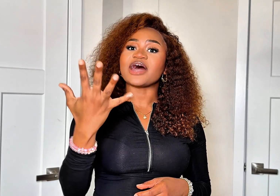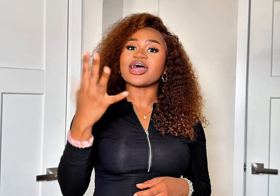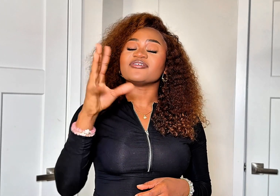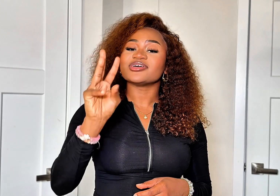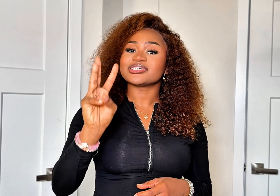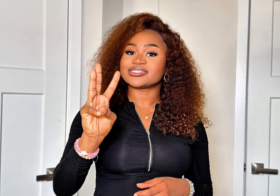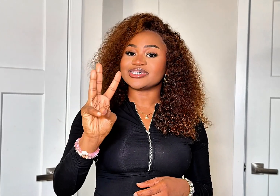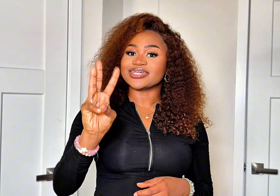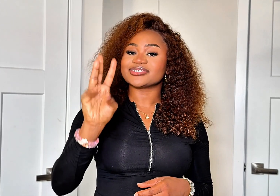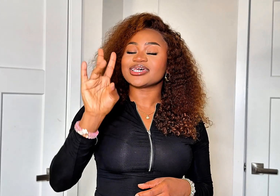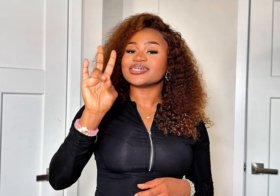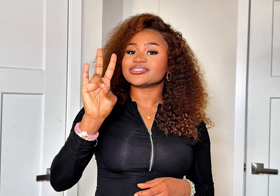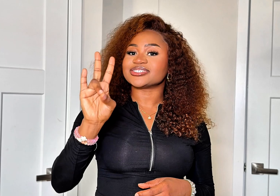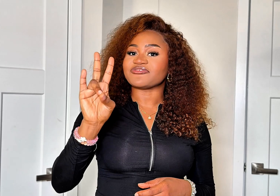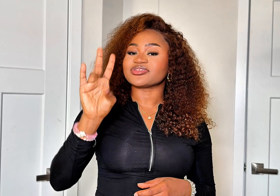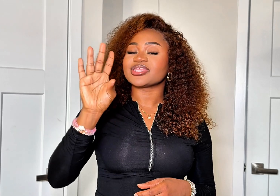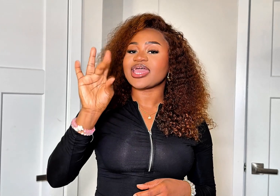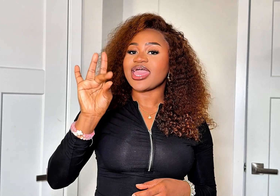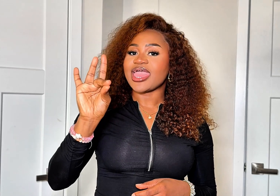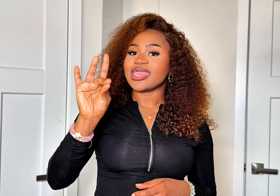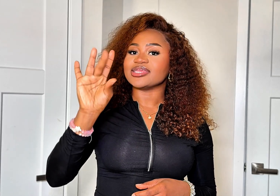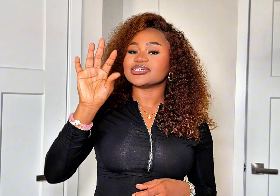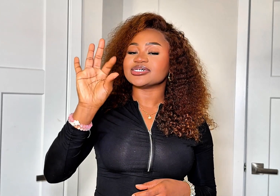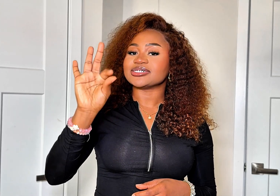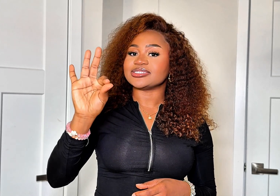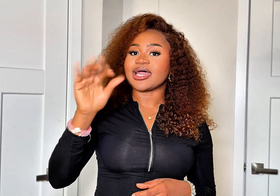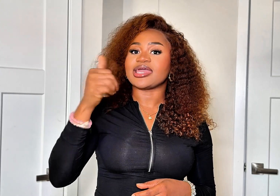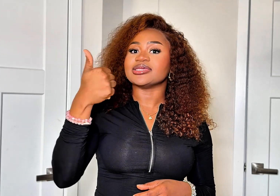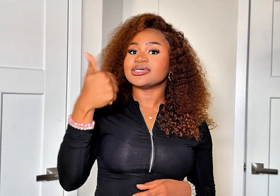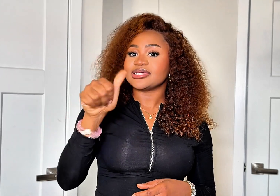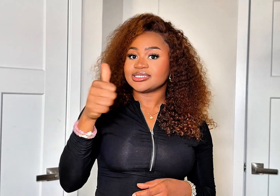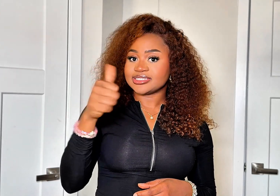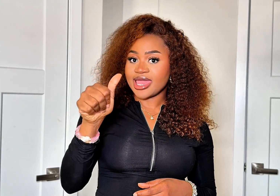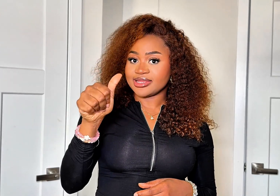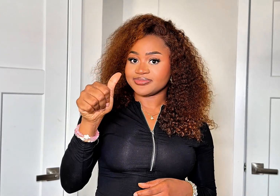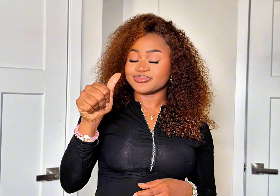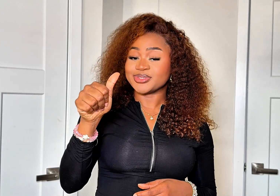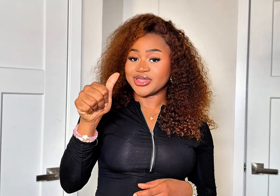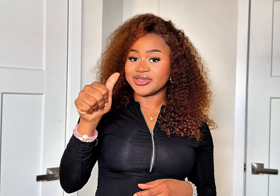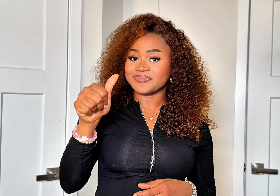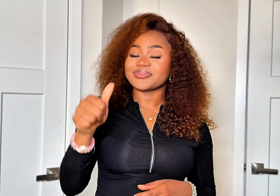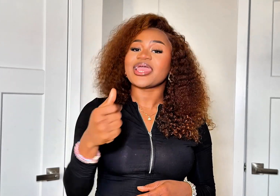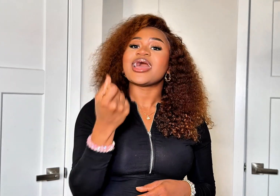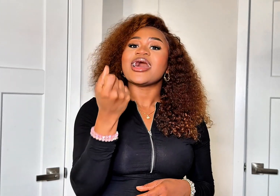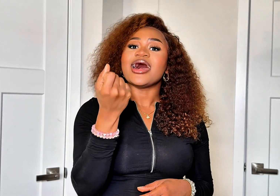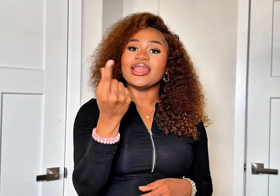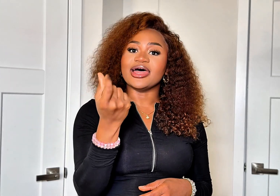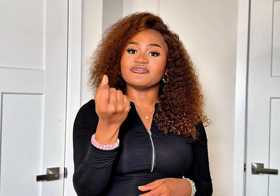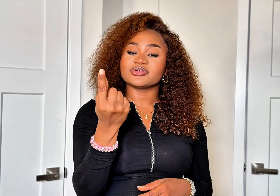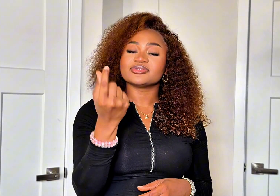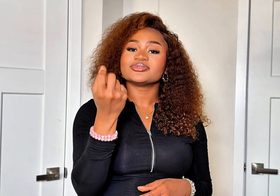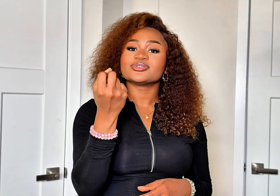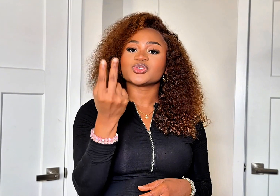5, 6, 7, 8, 9, 10. Good? 11,